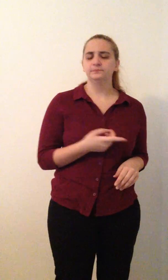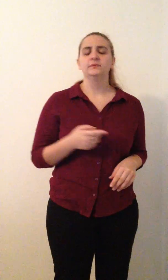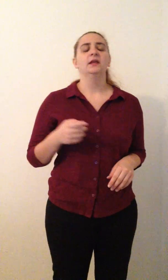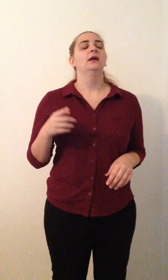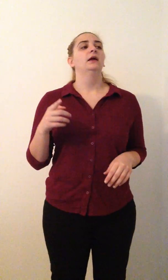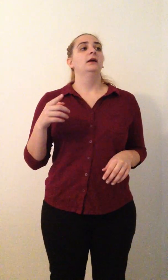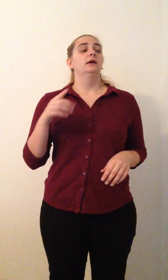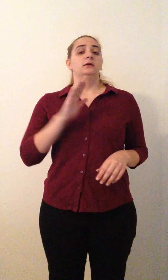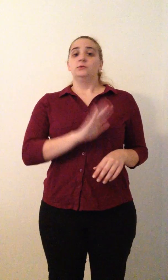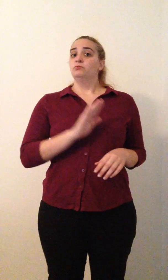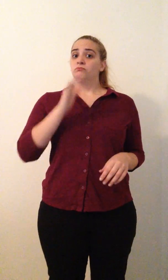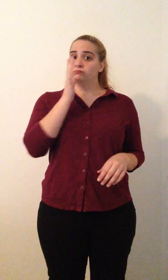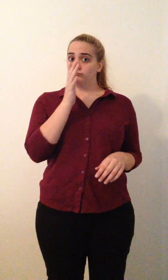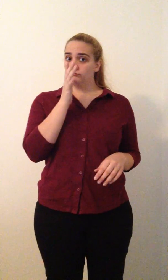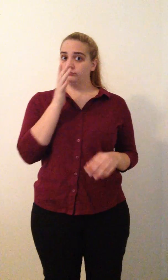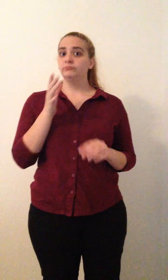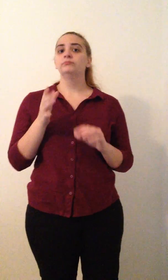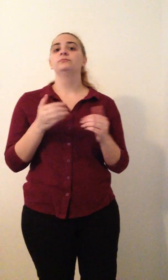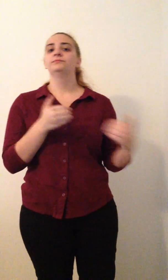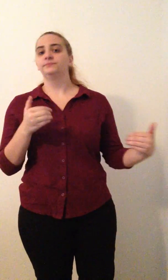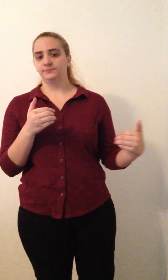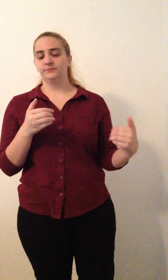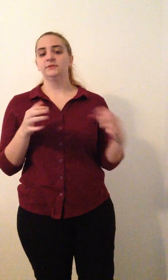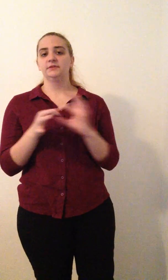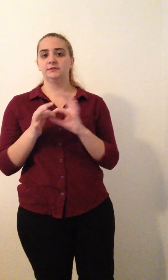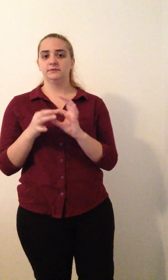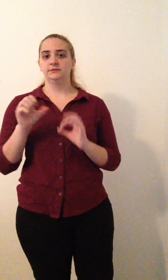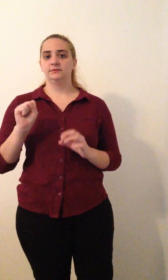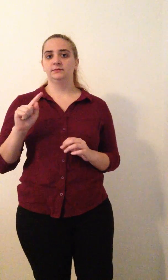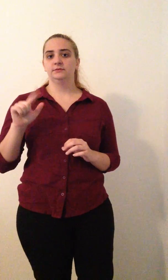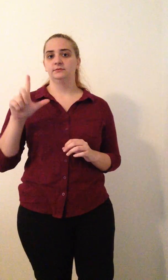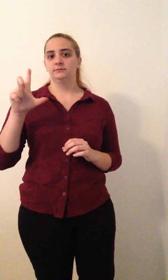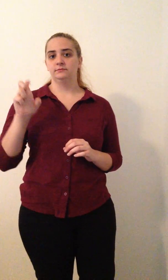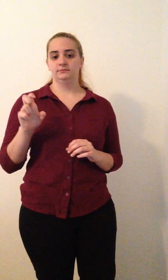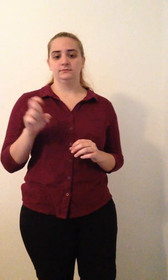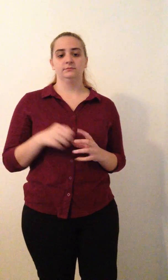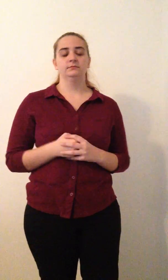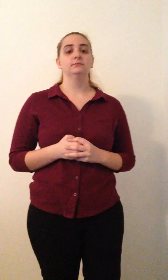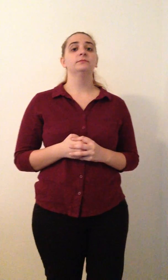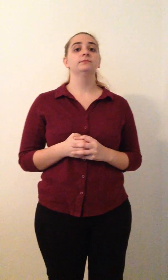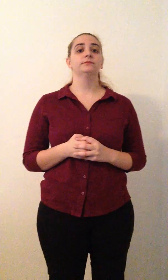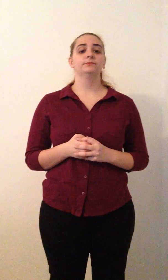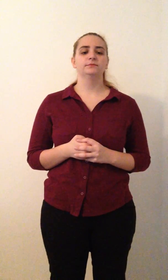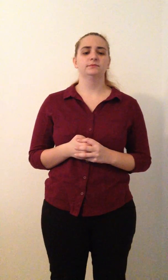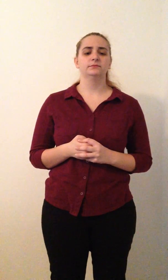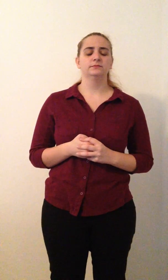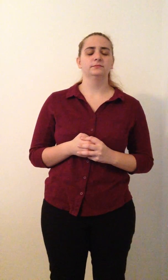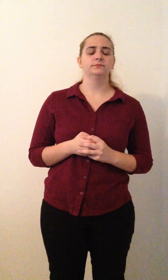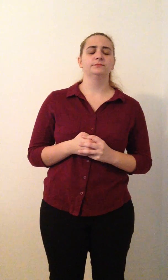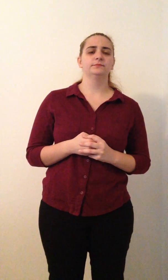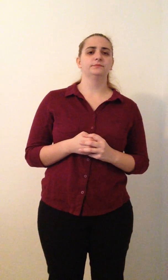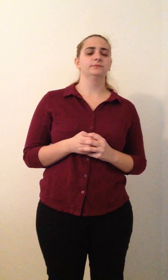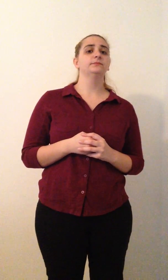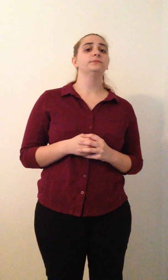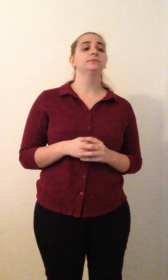So, she might use the child, you in this case, or your mother, might use the